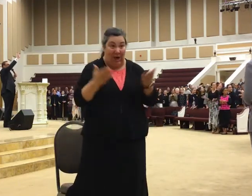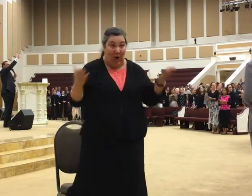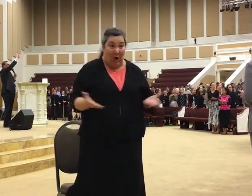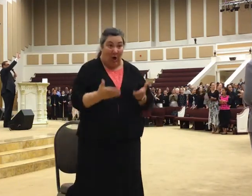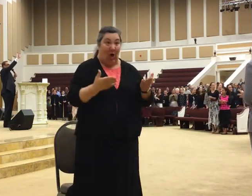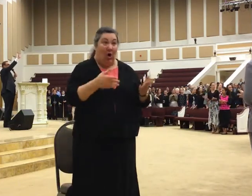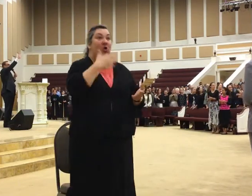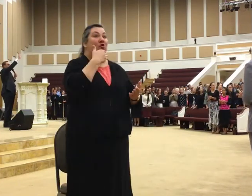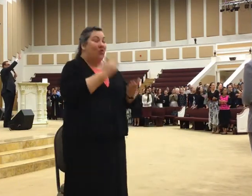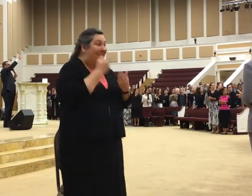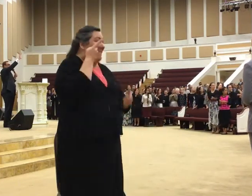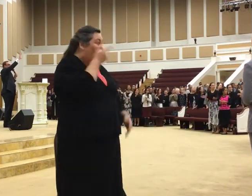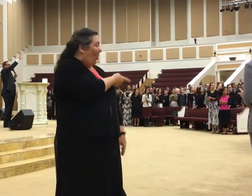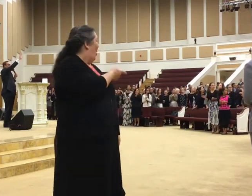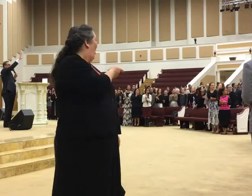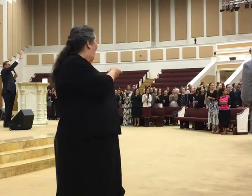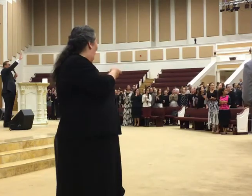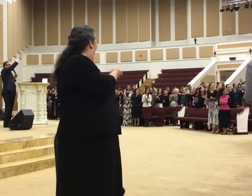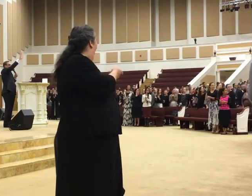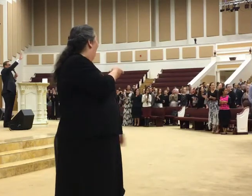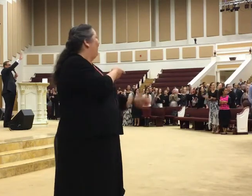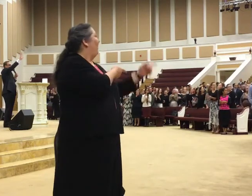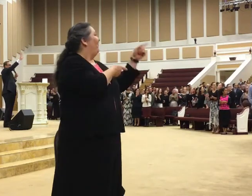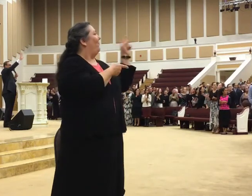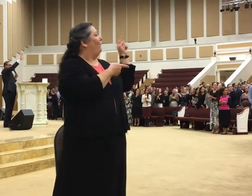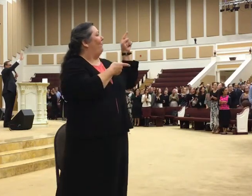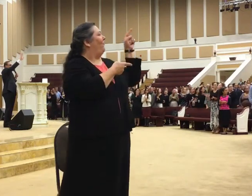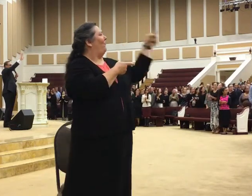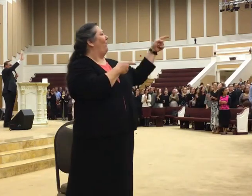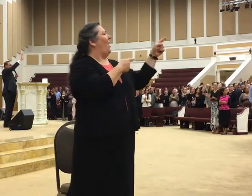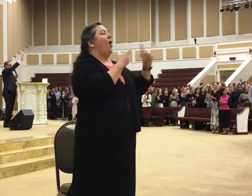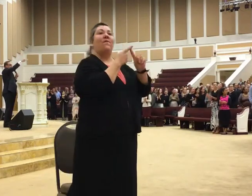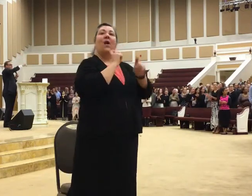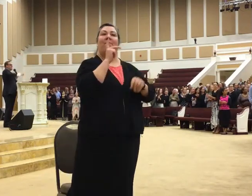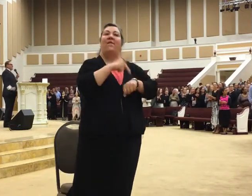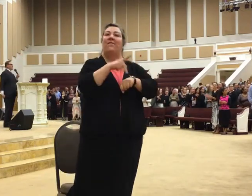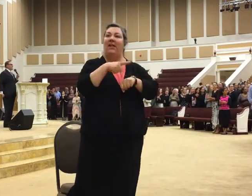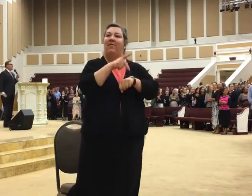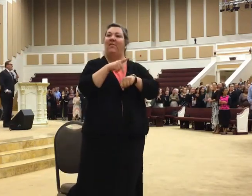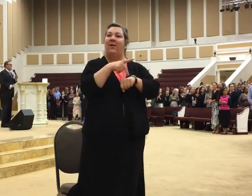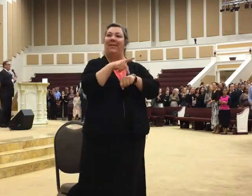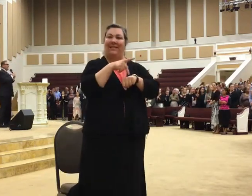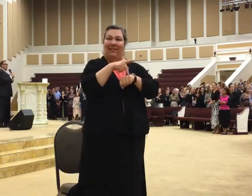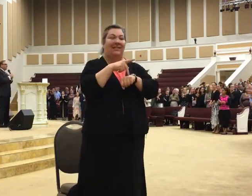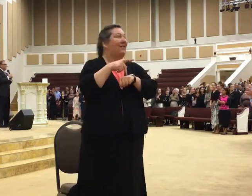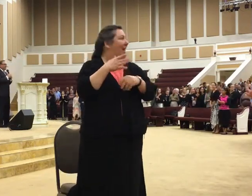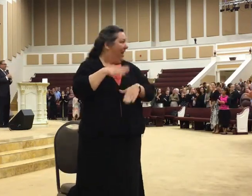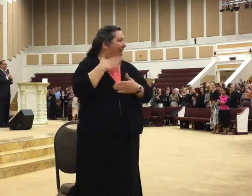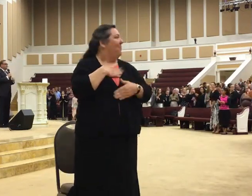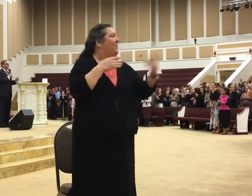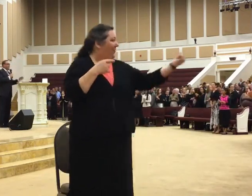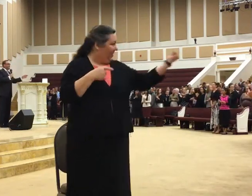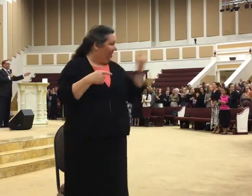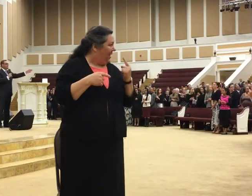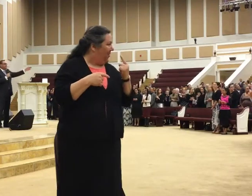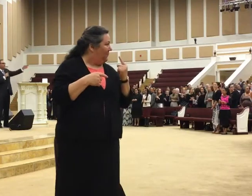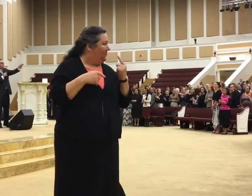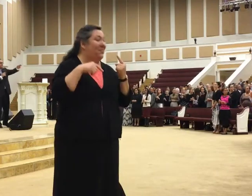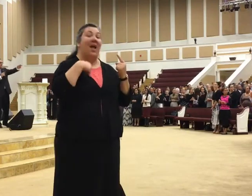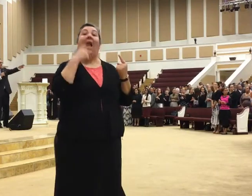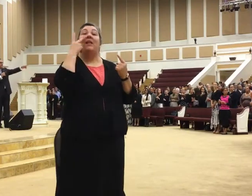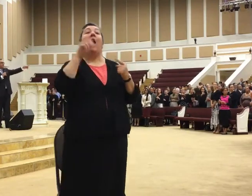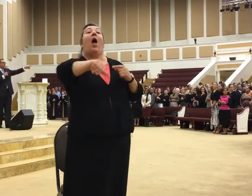Good to see her. Hallelujah. Y'all give her a big welcome all the way from the Philippines. Glad she's here. Amen. I see